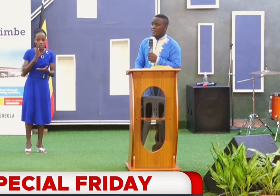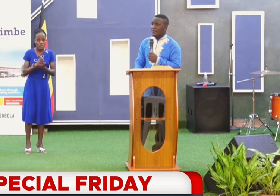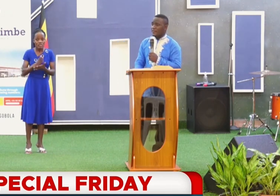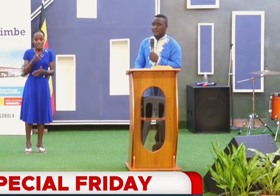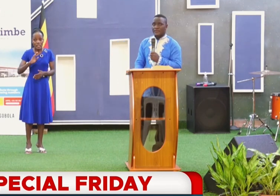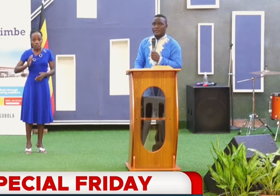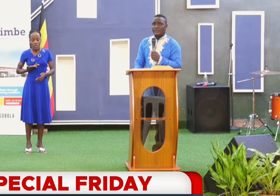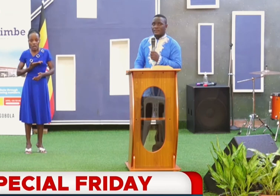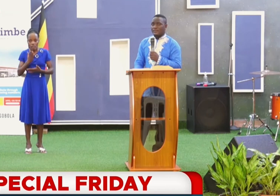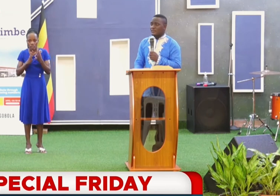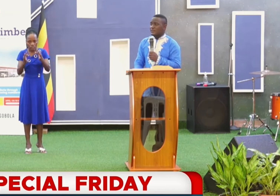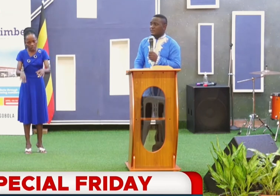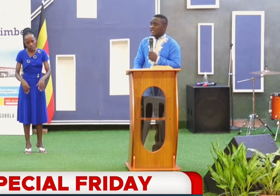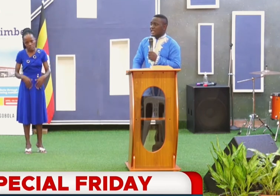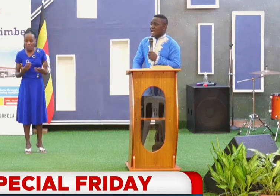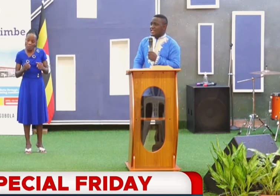something.